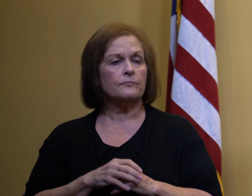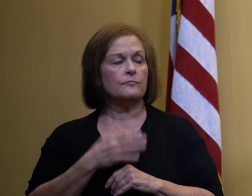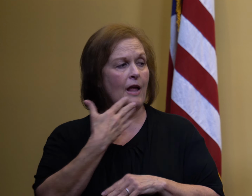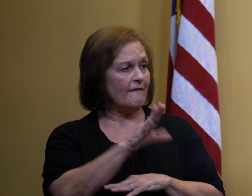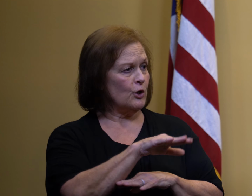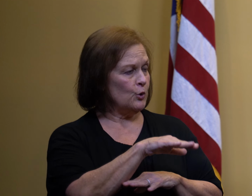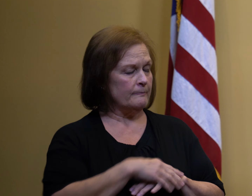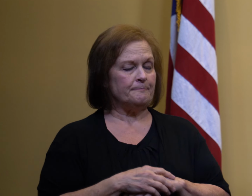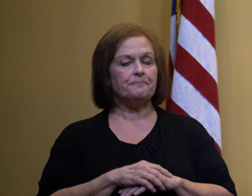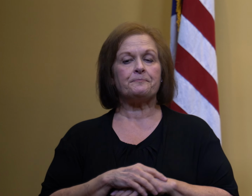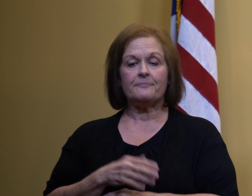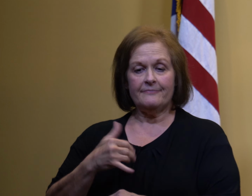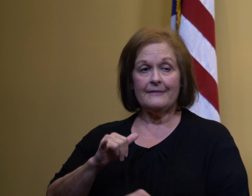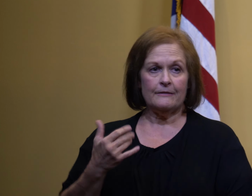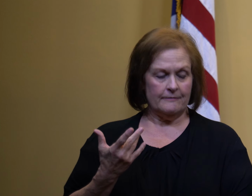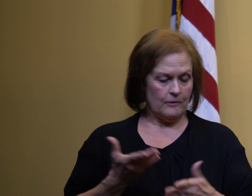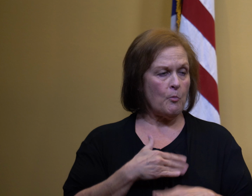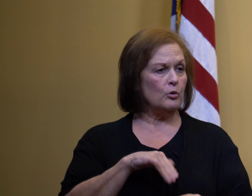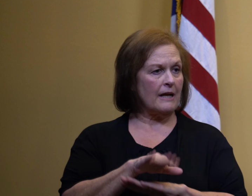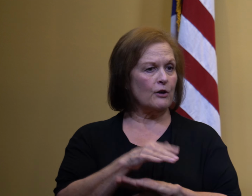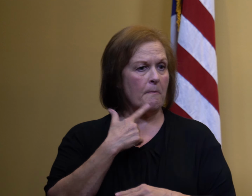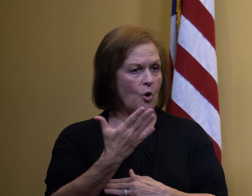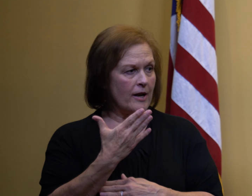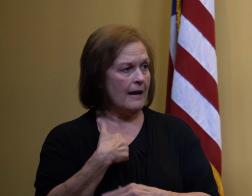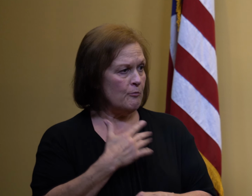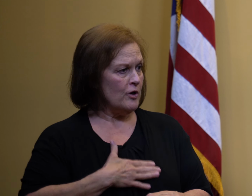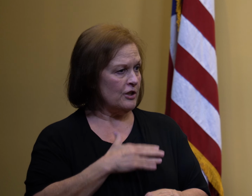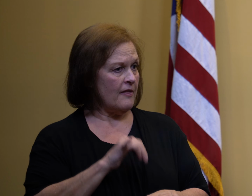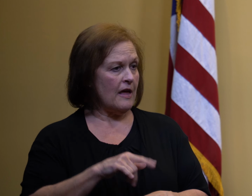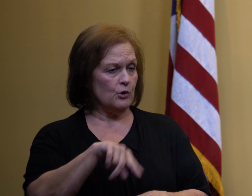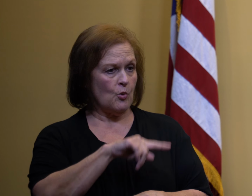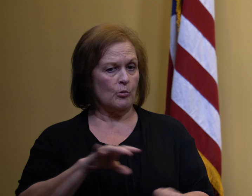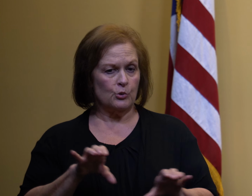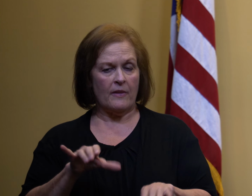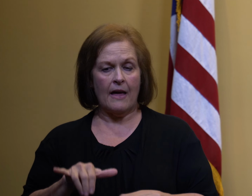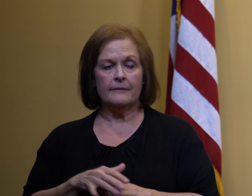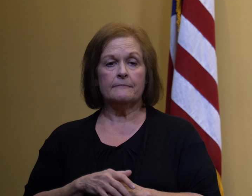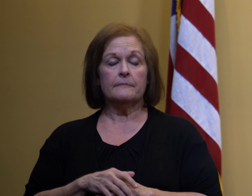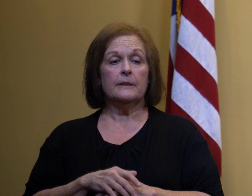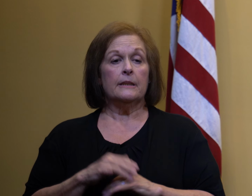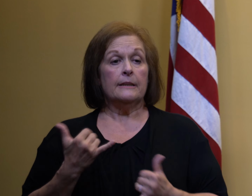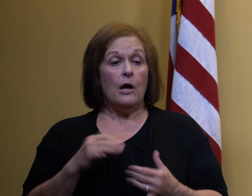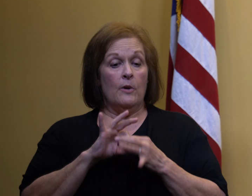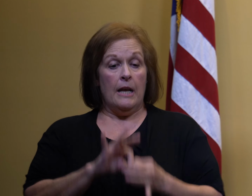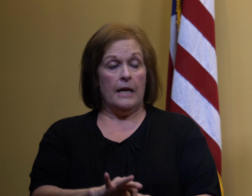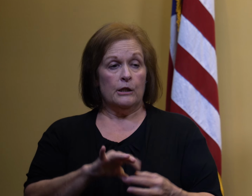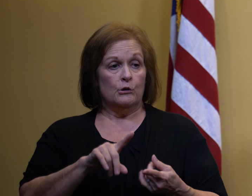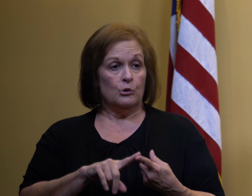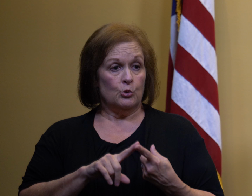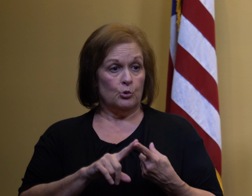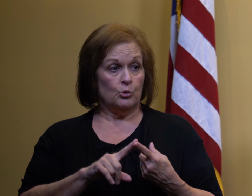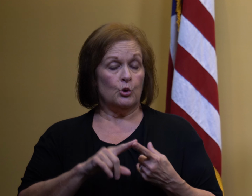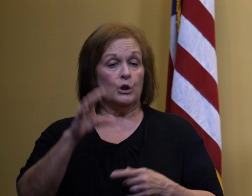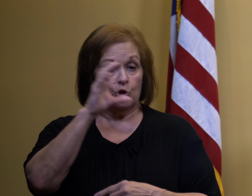So good afternoon to still, well, almost good afternoon. Good morning. I appreciate that. You always do that. Now, as it relates to